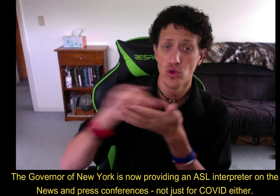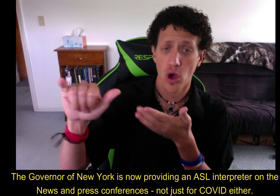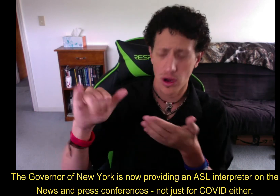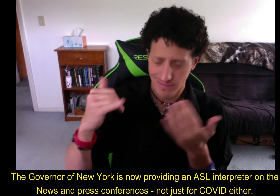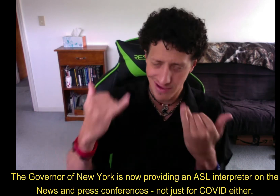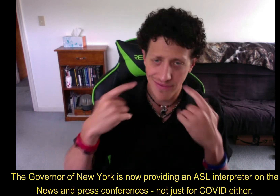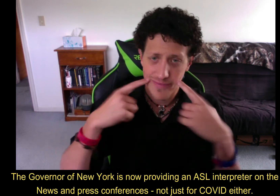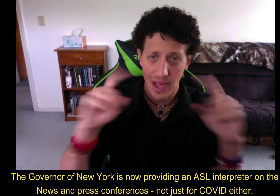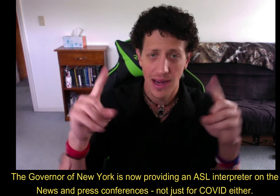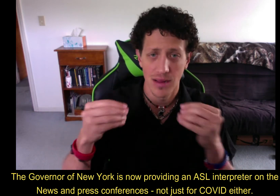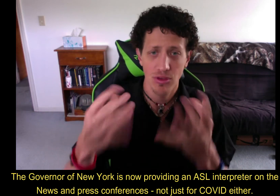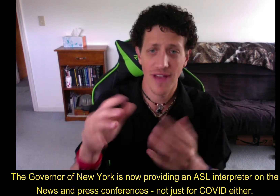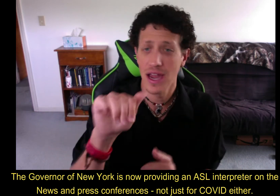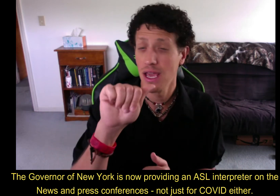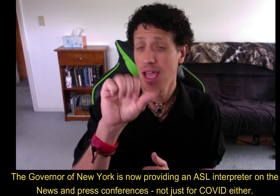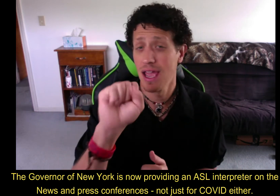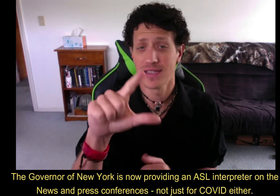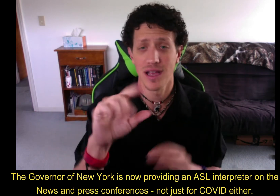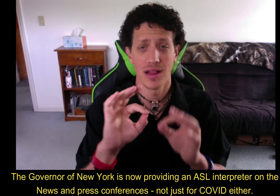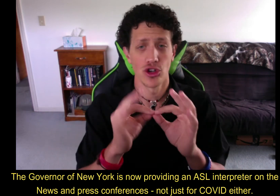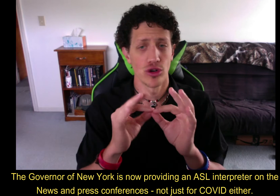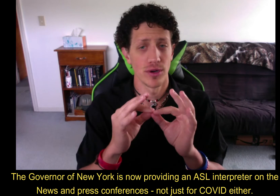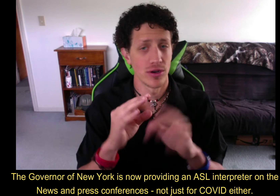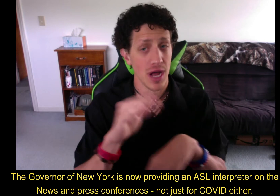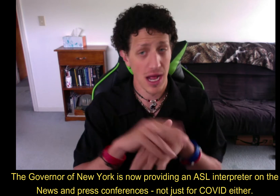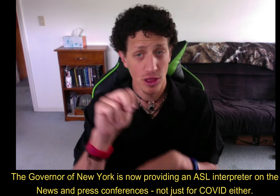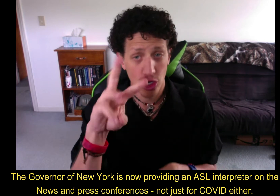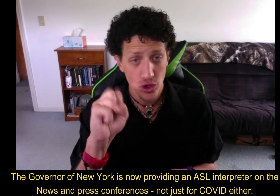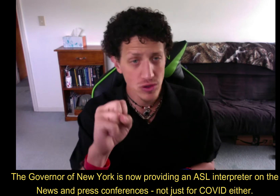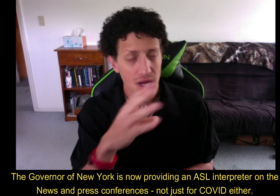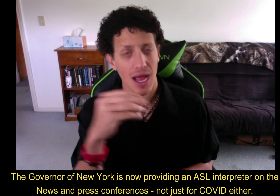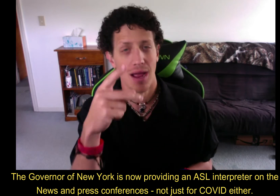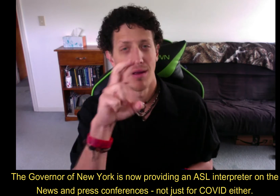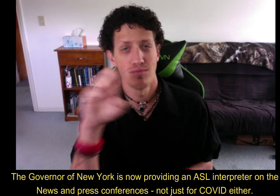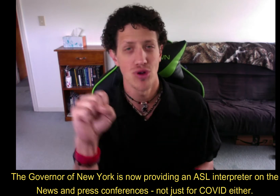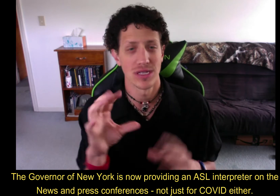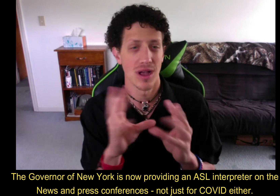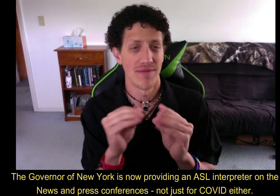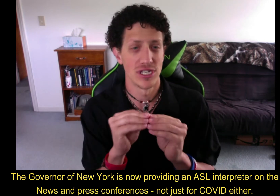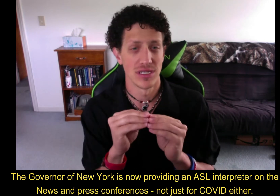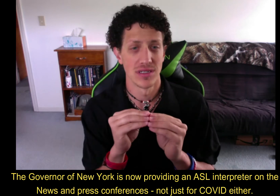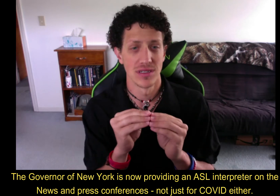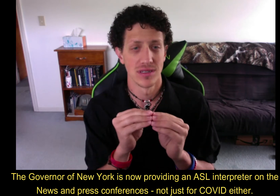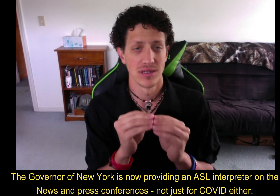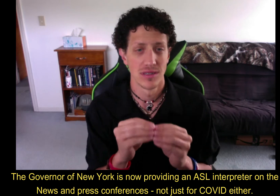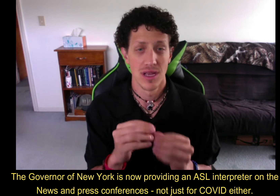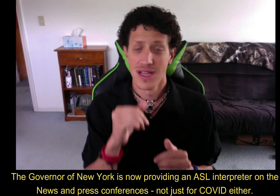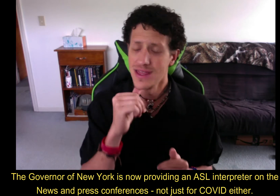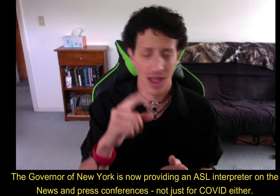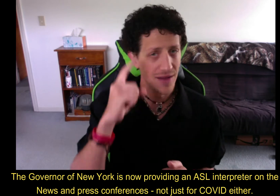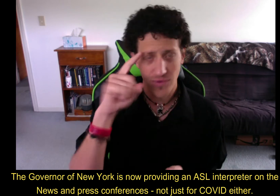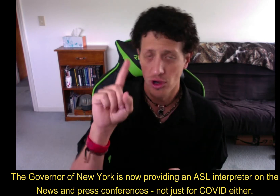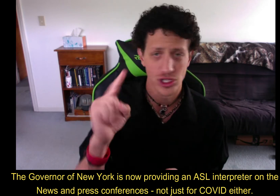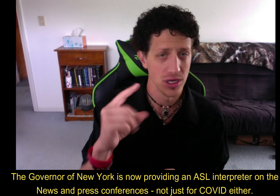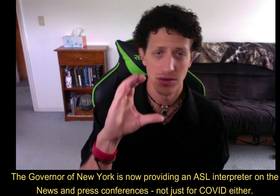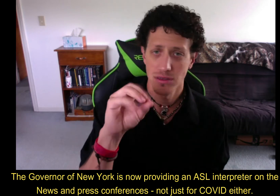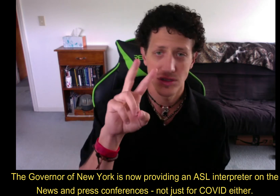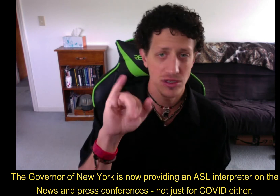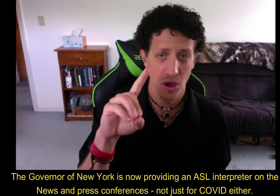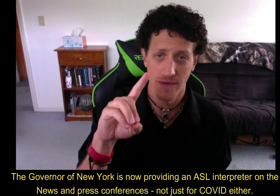York now finally providing ASL interpreters on the news and press conferences. Not for just COVID